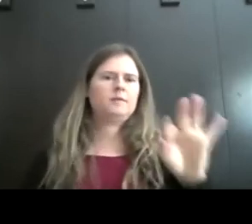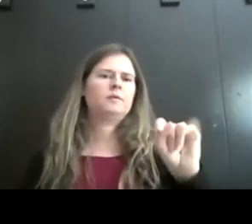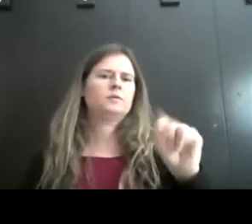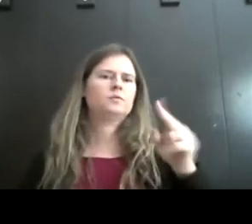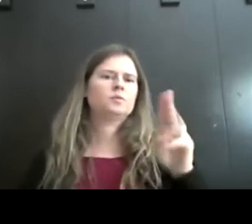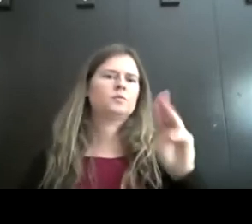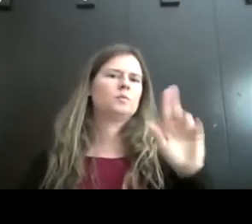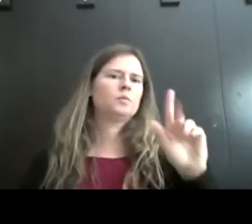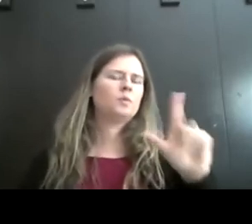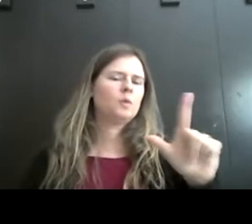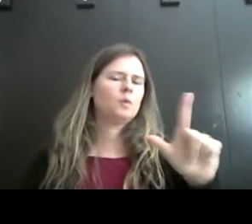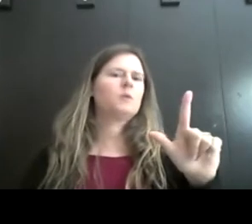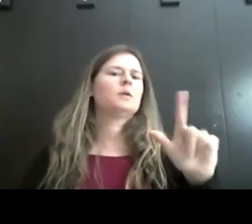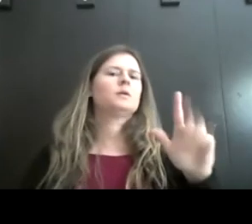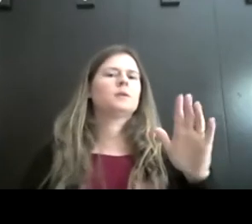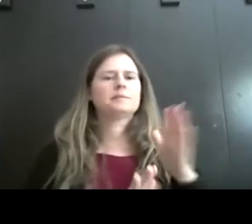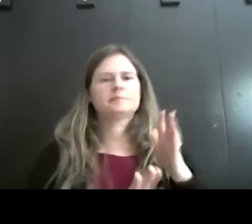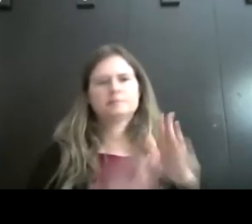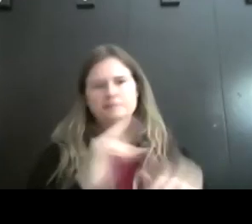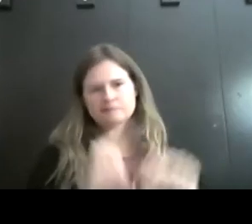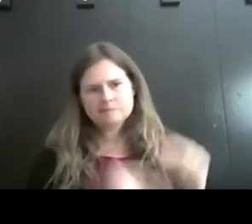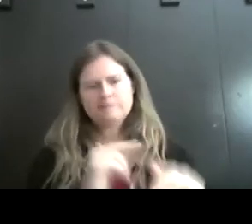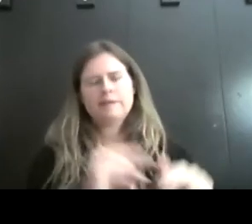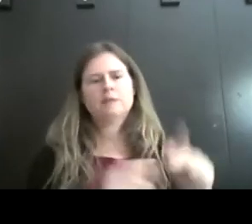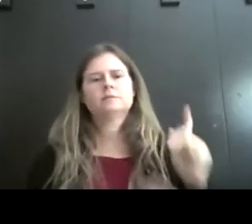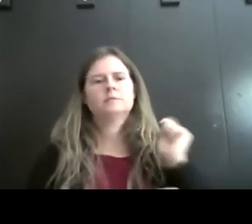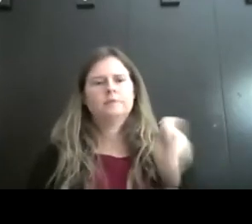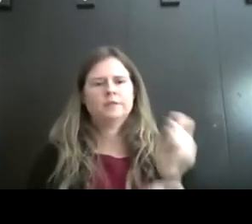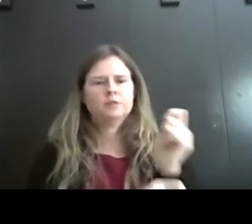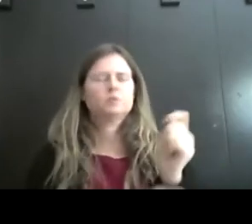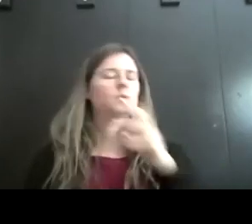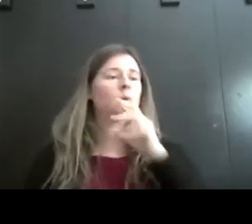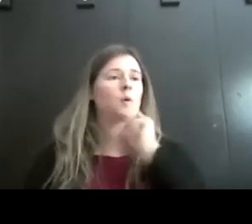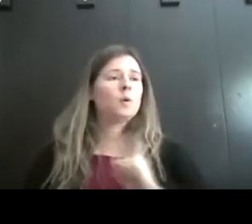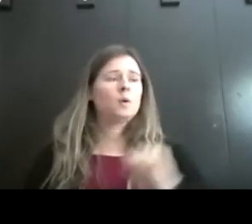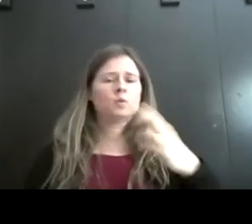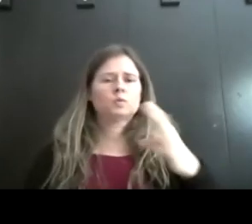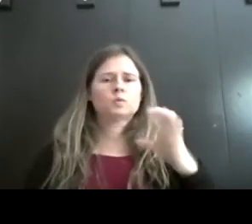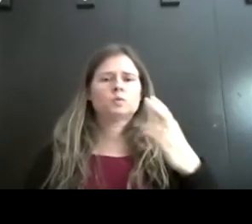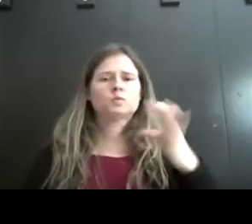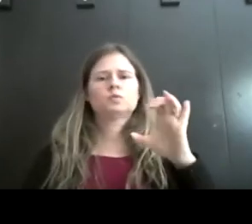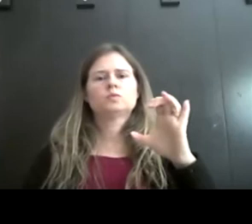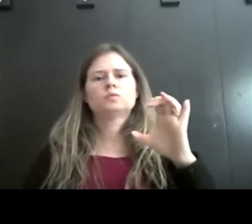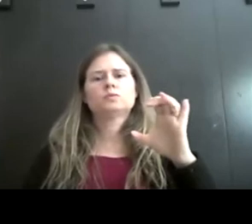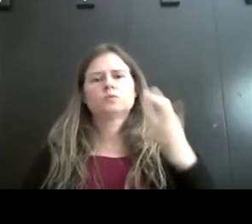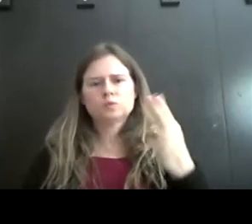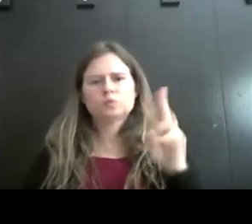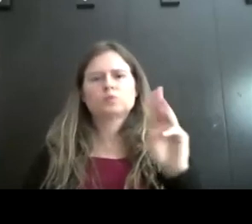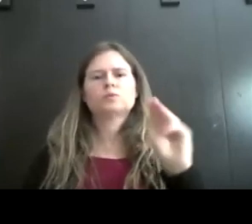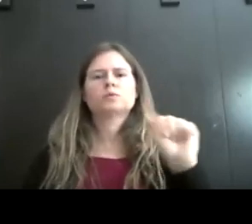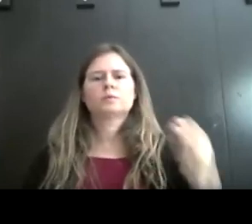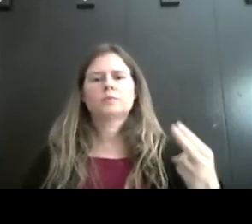fishermen. But there's an old Chumash traditional story that says one